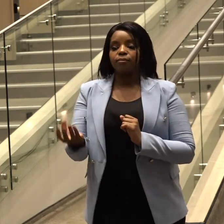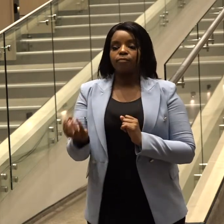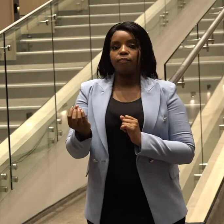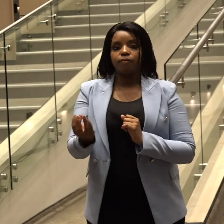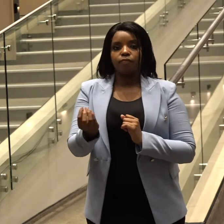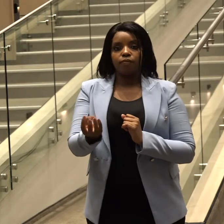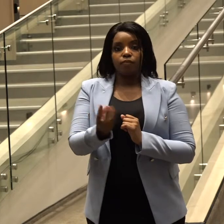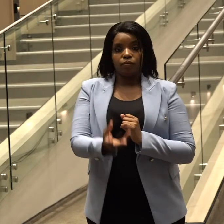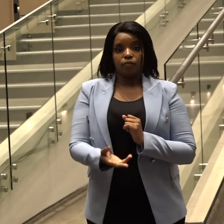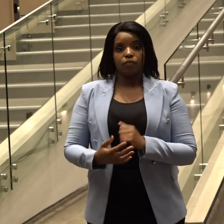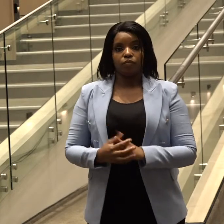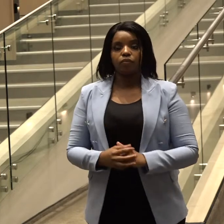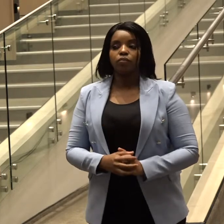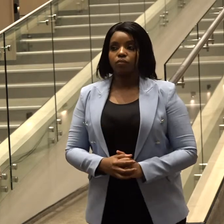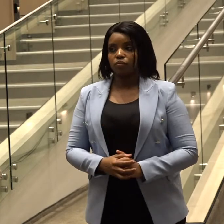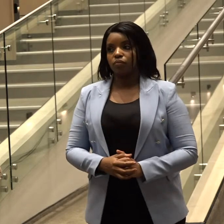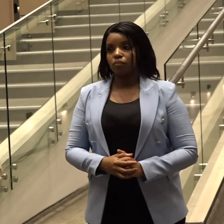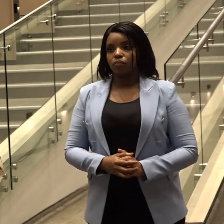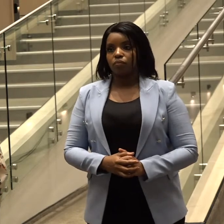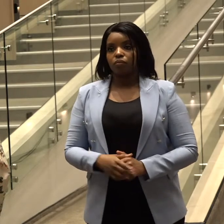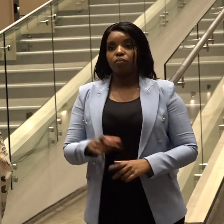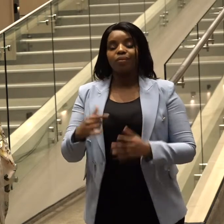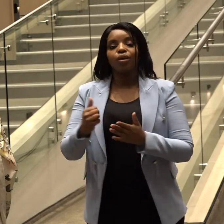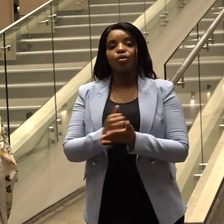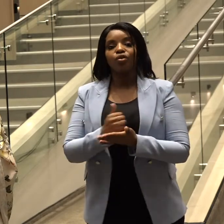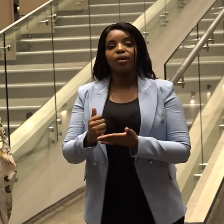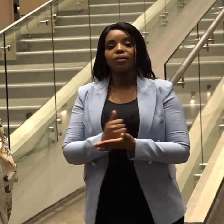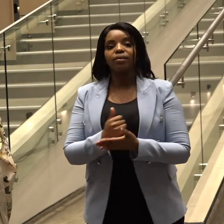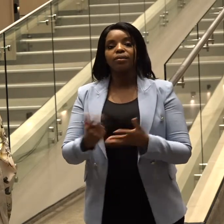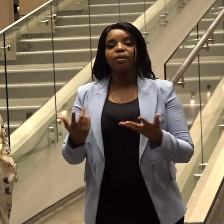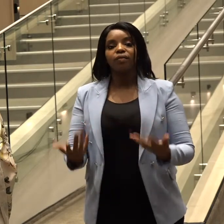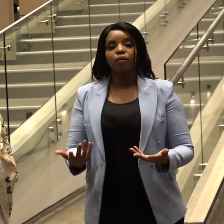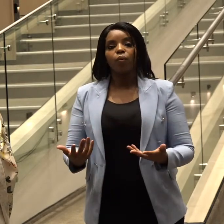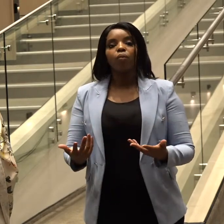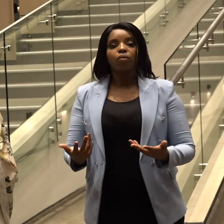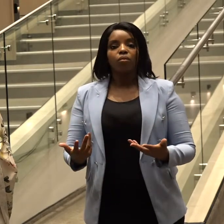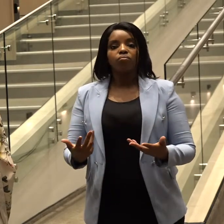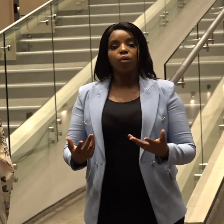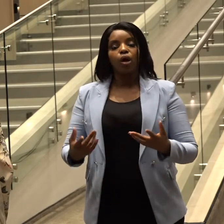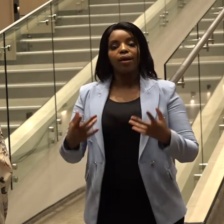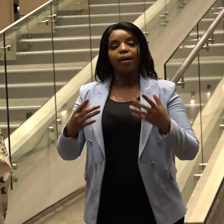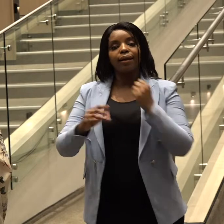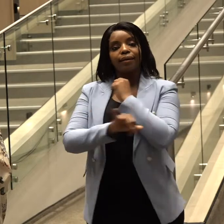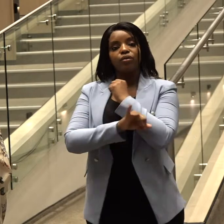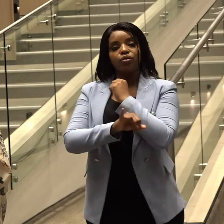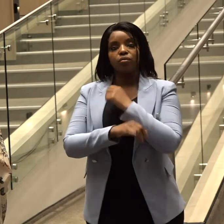through safety critical grids and the registering of training institutions